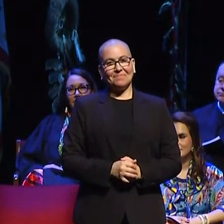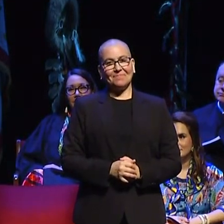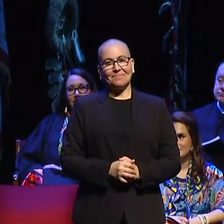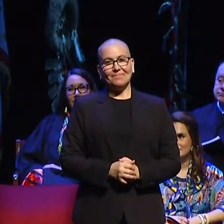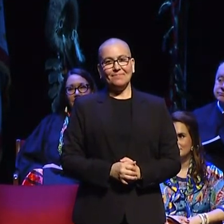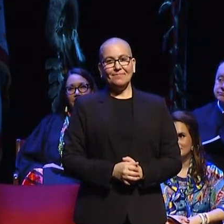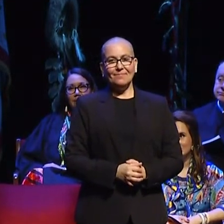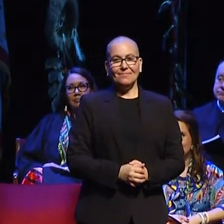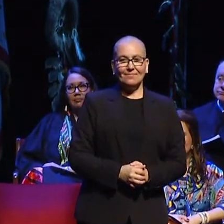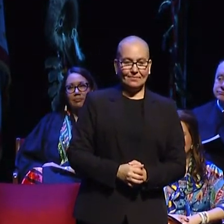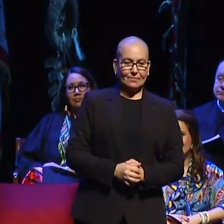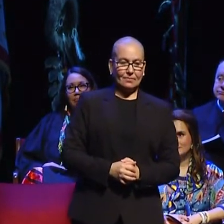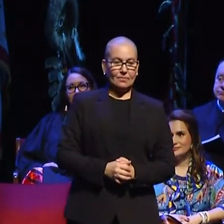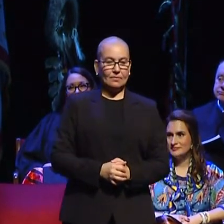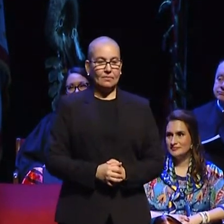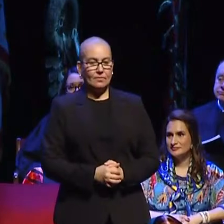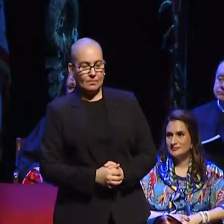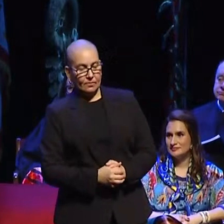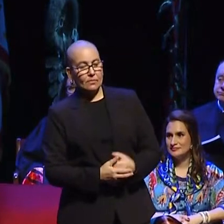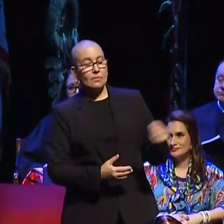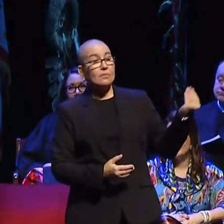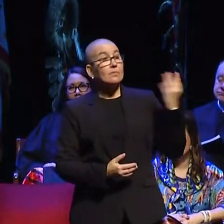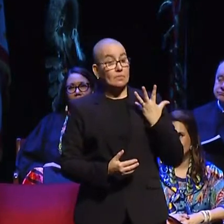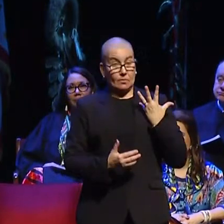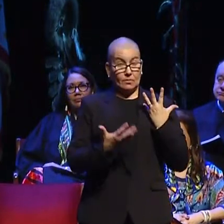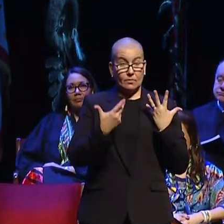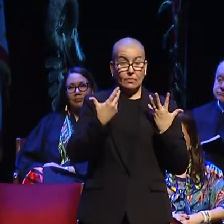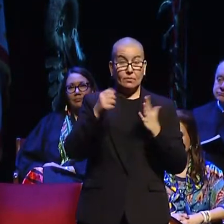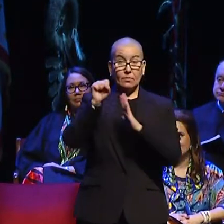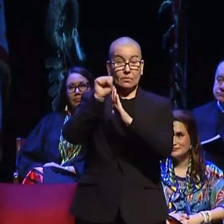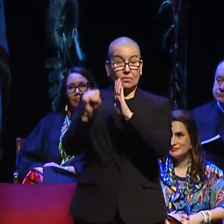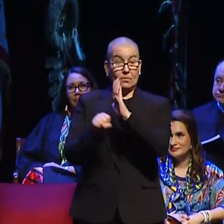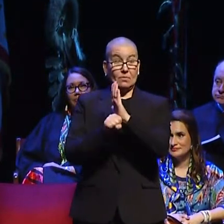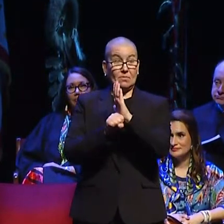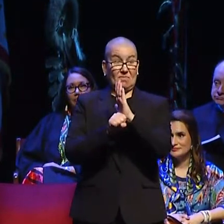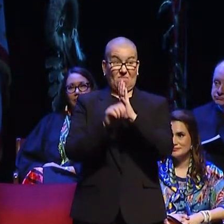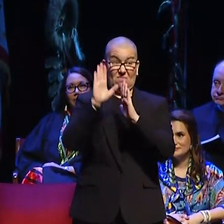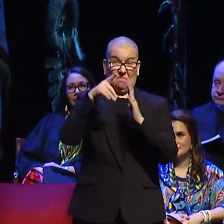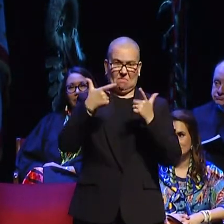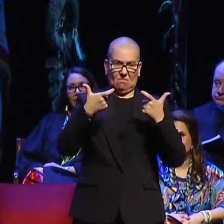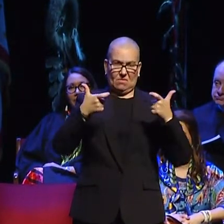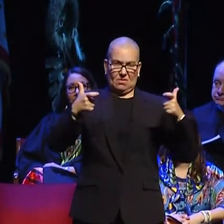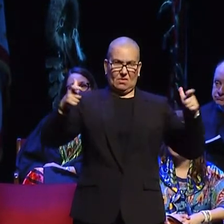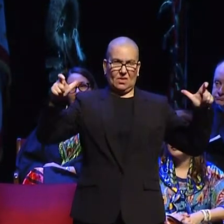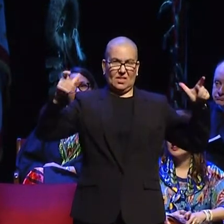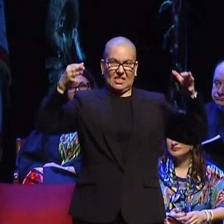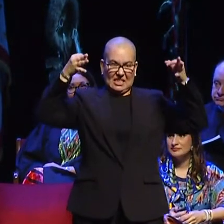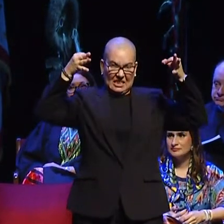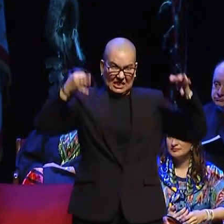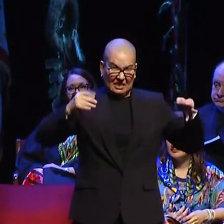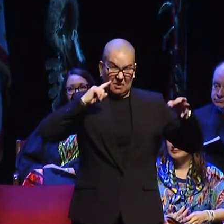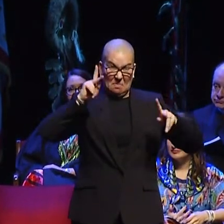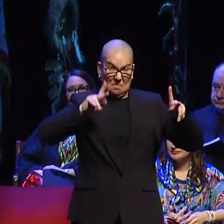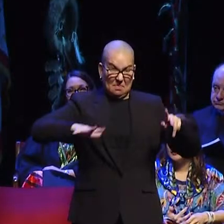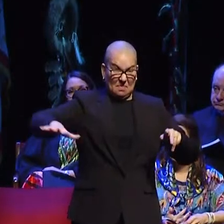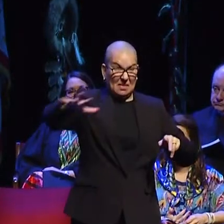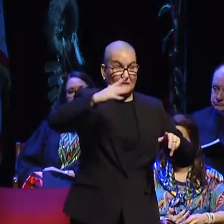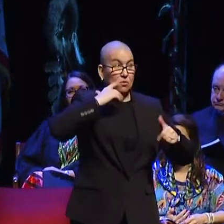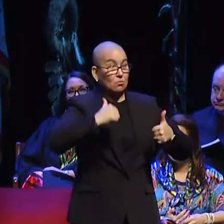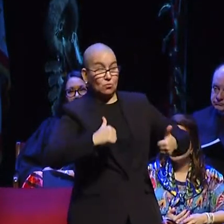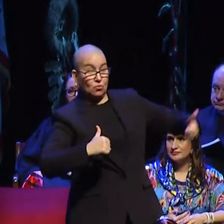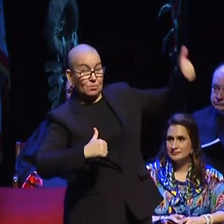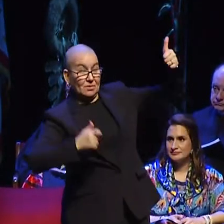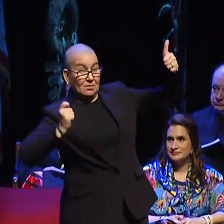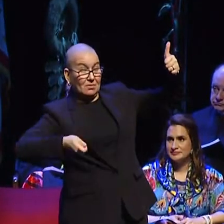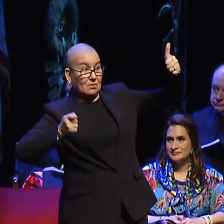And we're told and we know the states are going to be the forefront of some of the biggest decisions in people's lives. The Supreme Court has decided that's the direction they're going. So